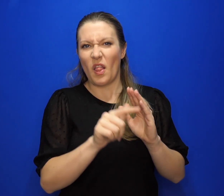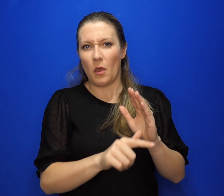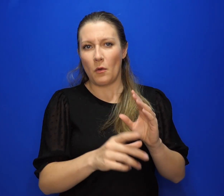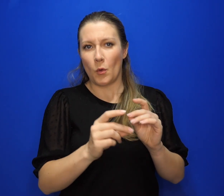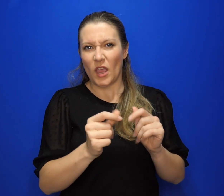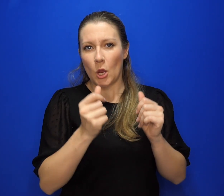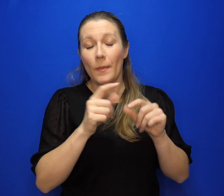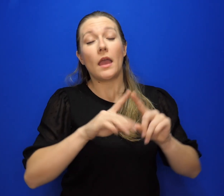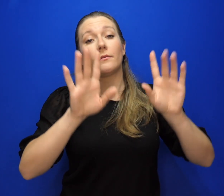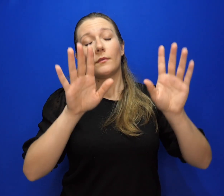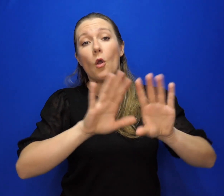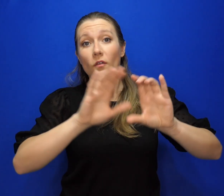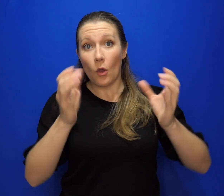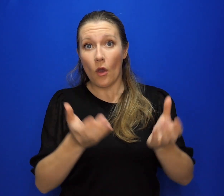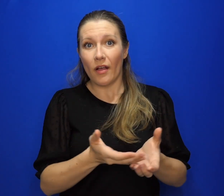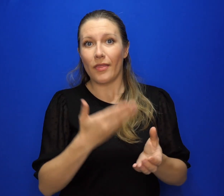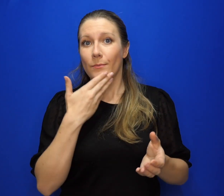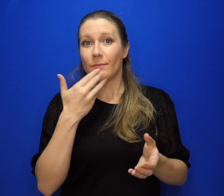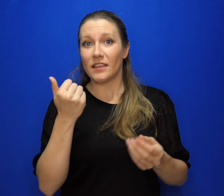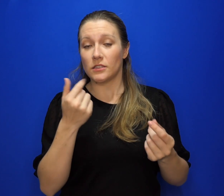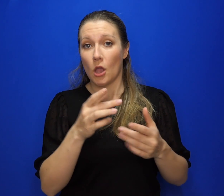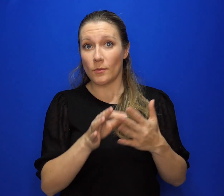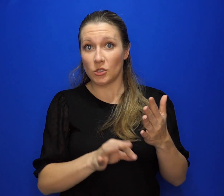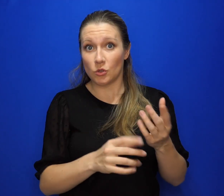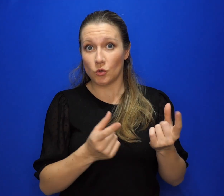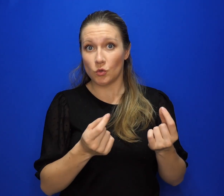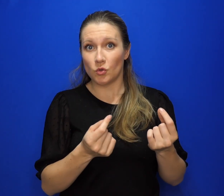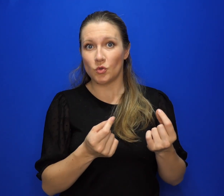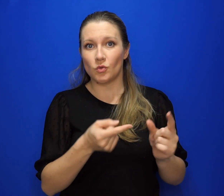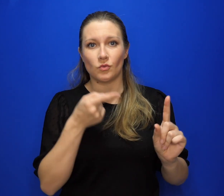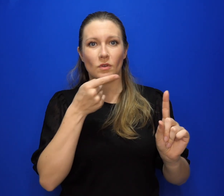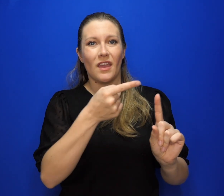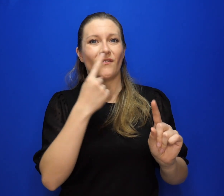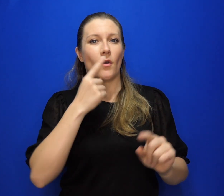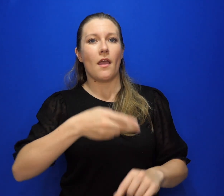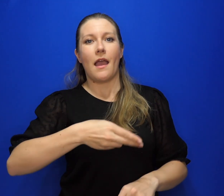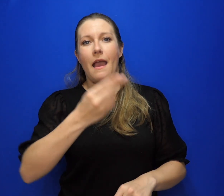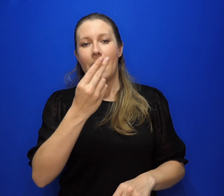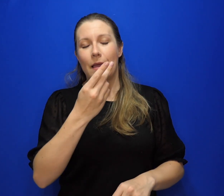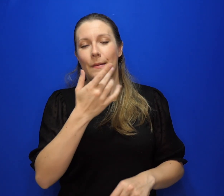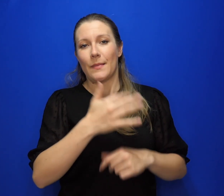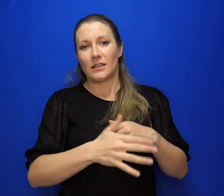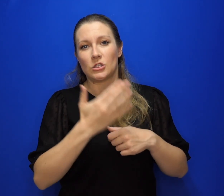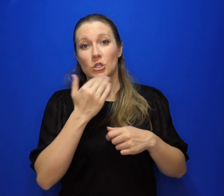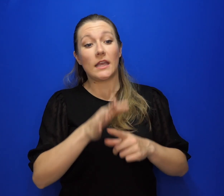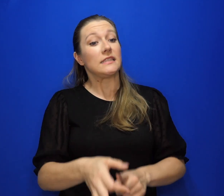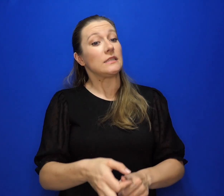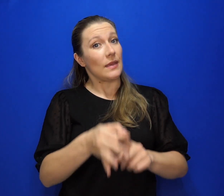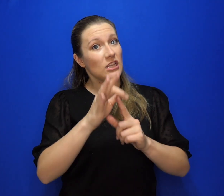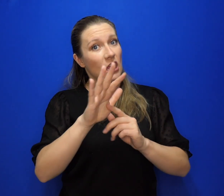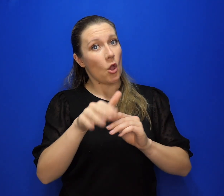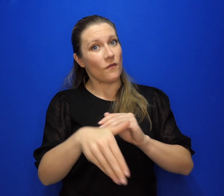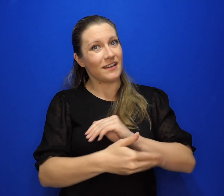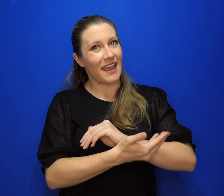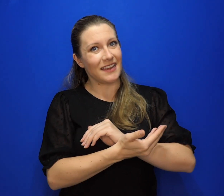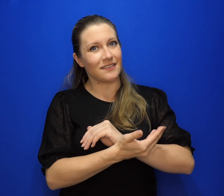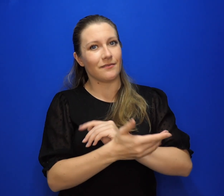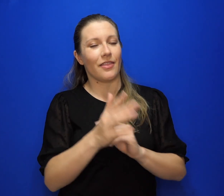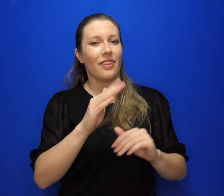But in all, the best option there is, again, to aim for a little bit higher blood sugar, especially overnight, than what you would